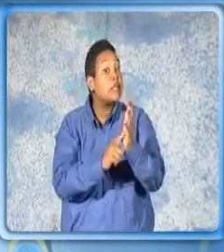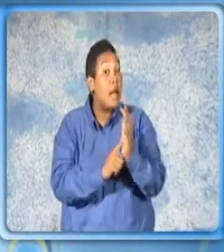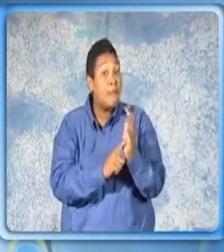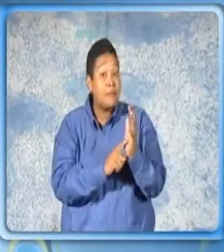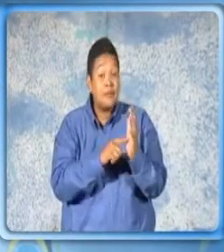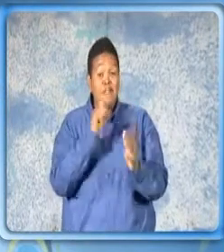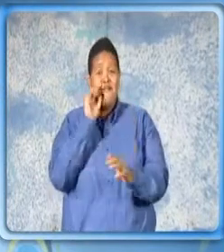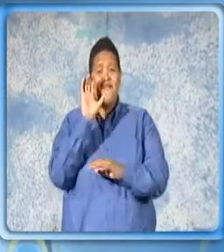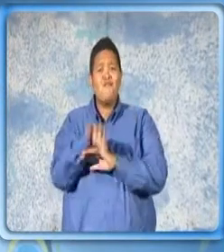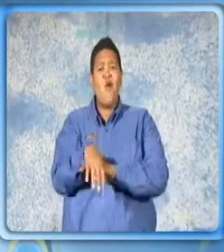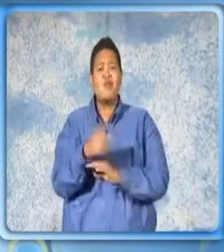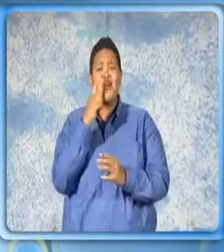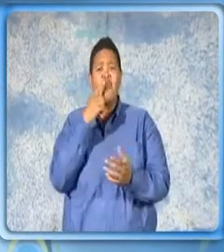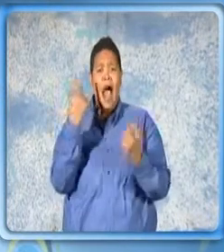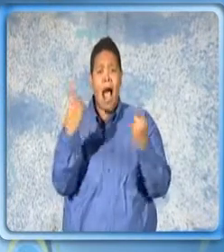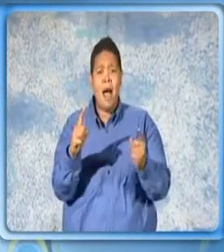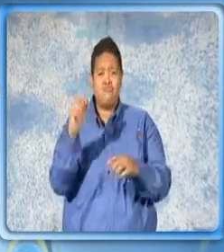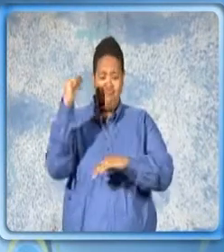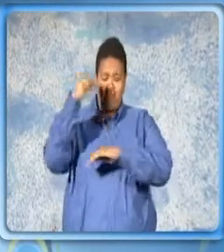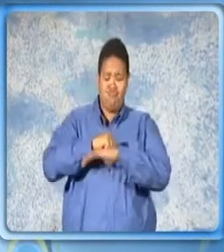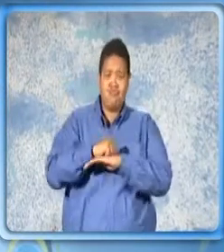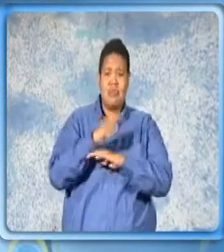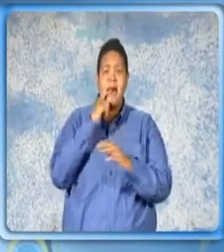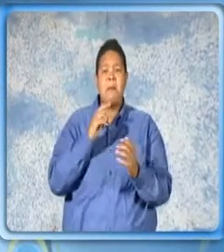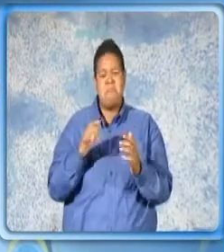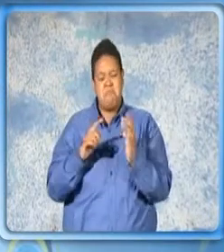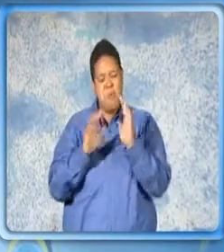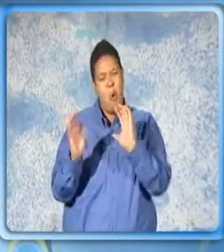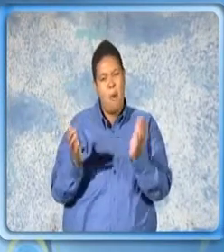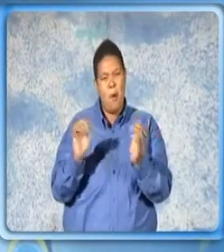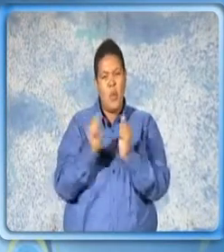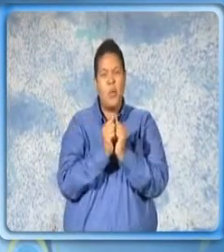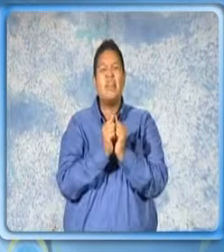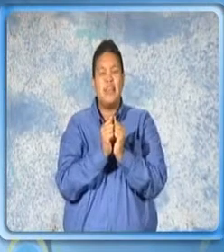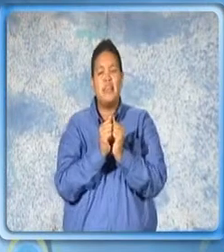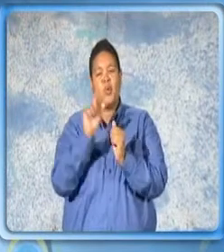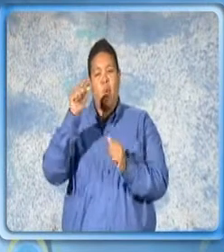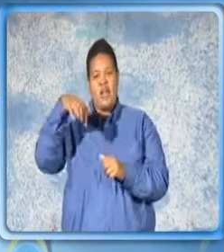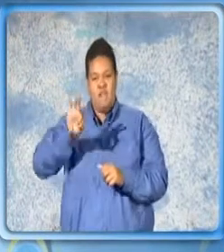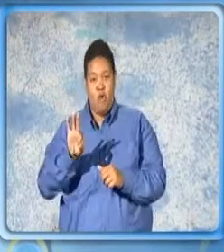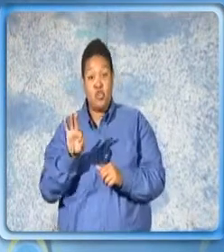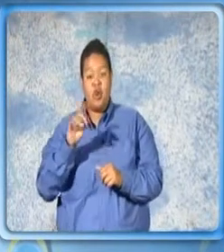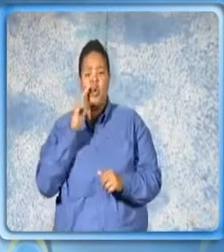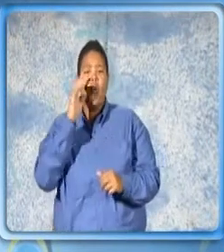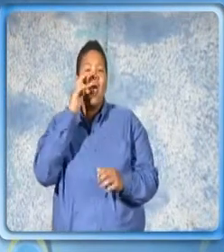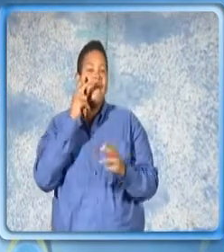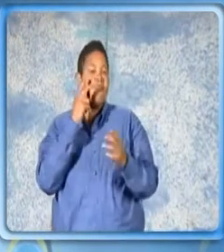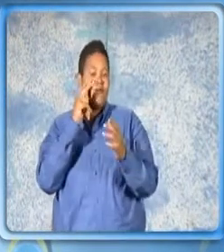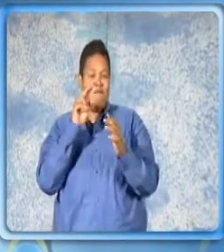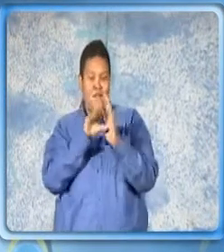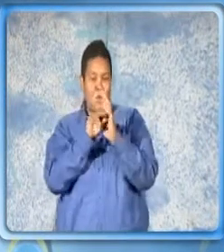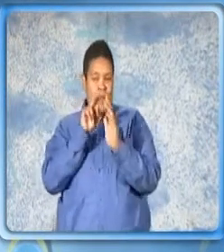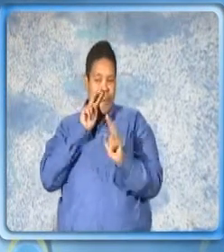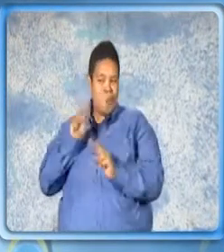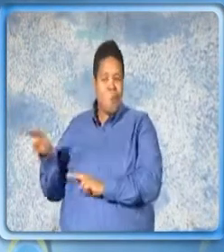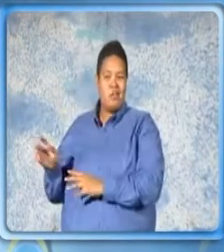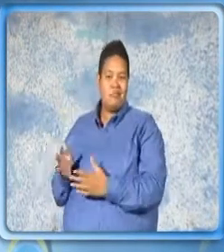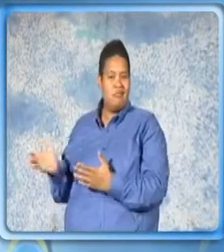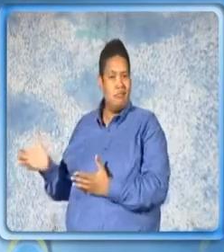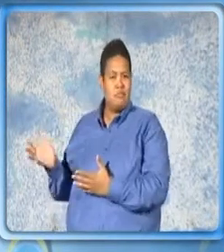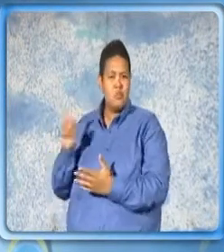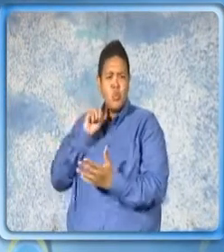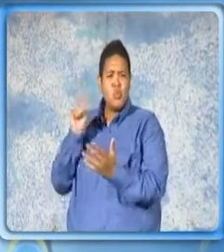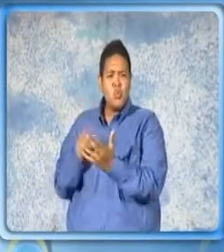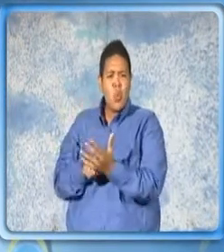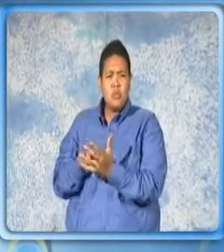of gravity can be modeled with a quadratic function. Look at the following video. What do you notice